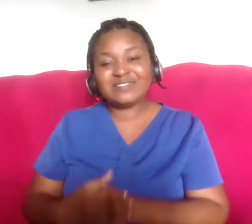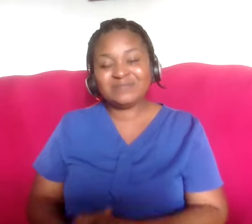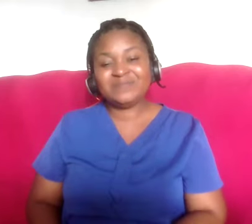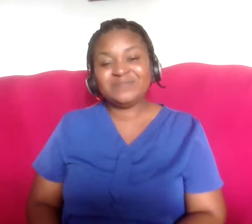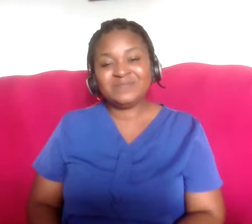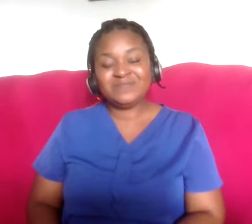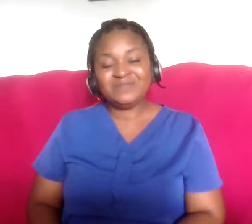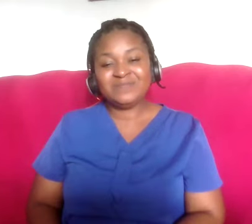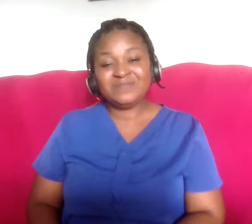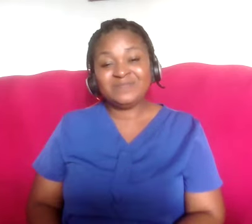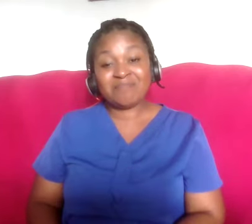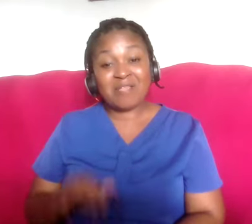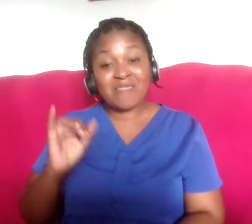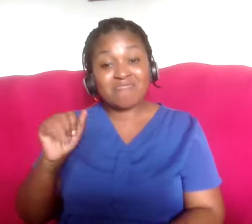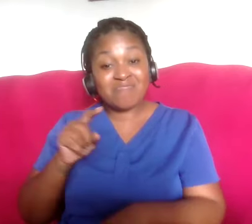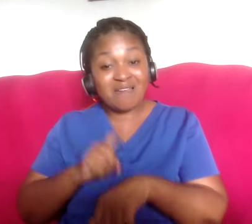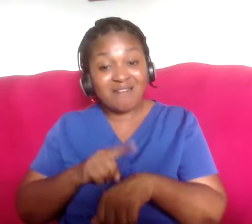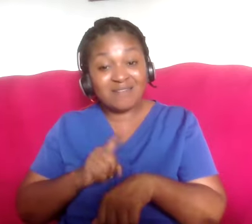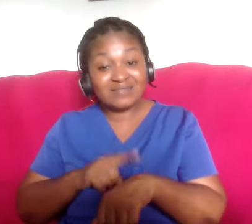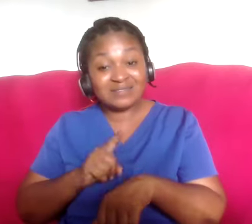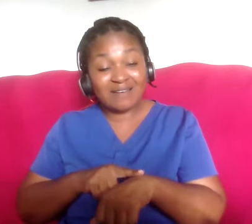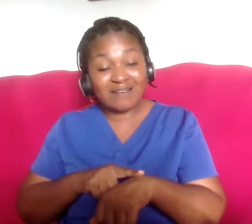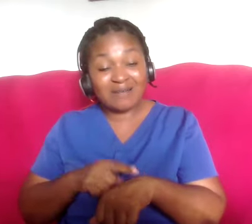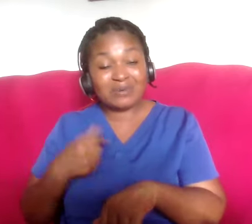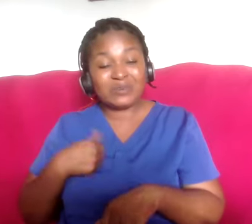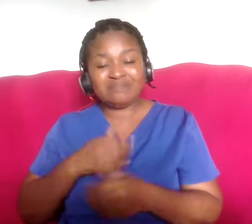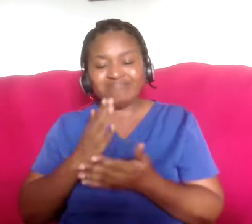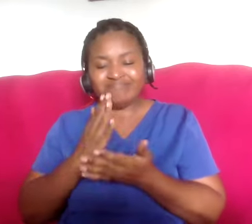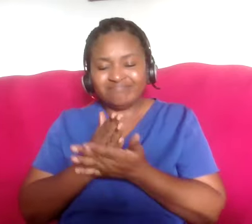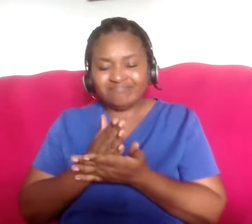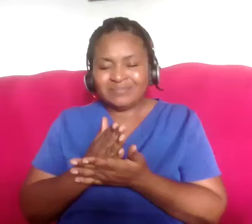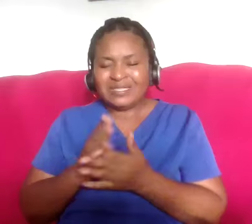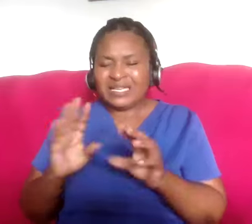It is a moment to pause and give thanks